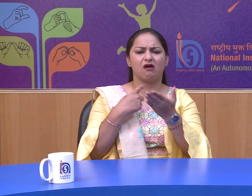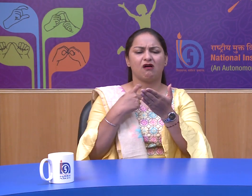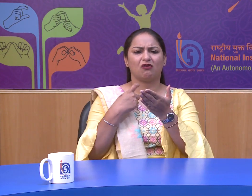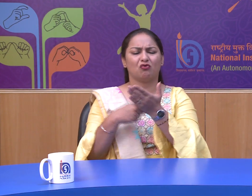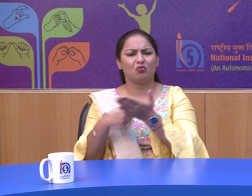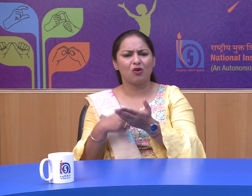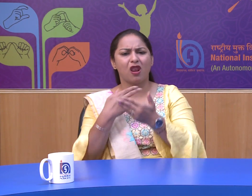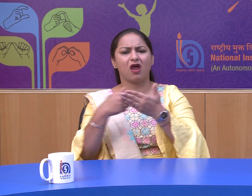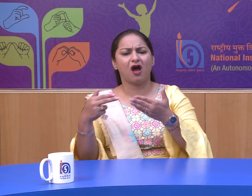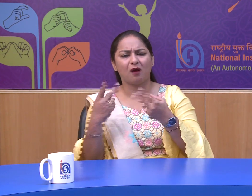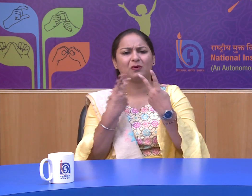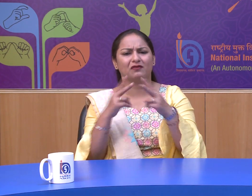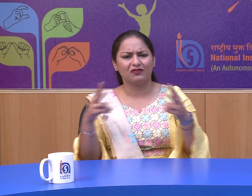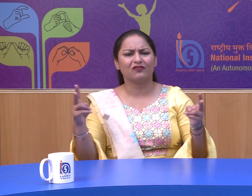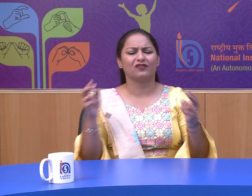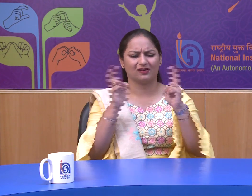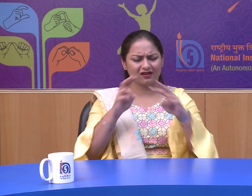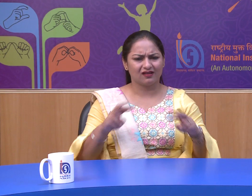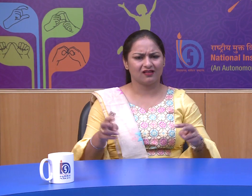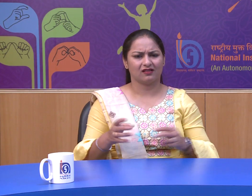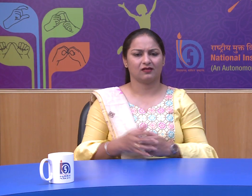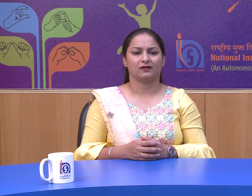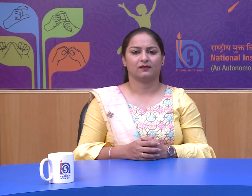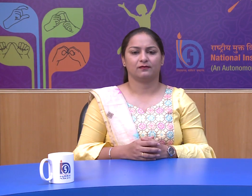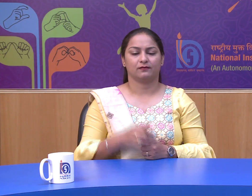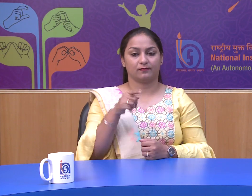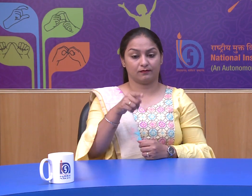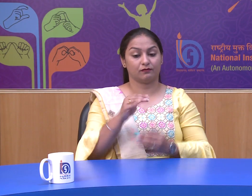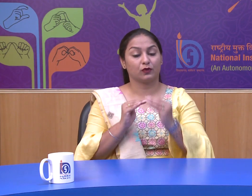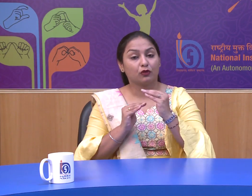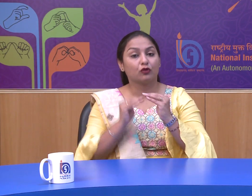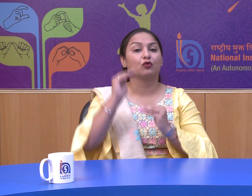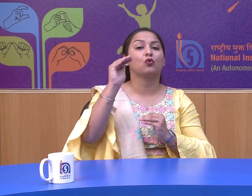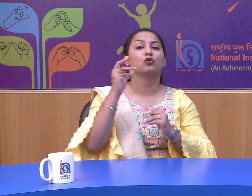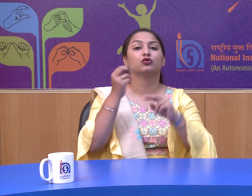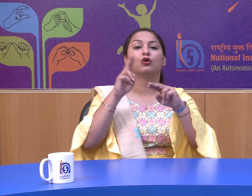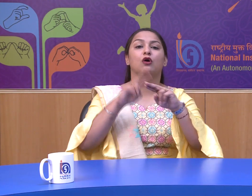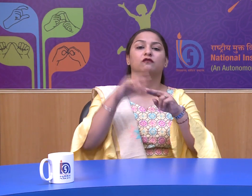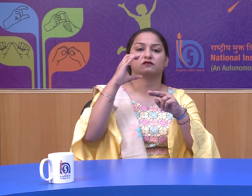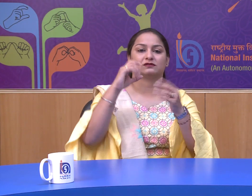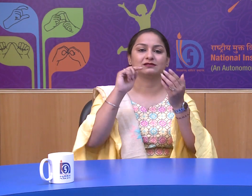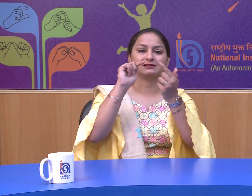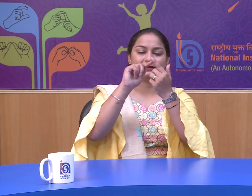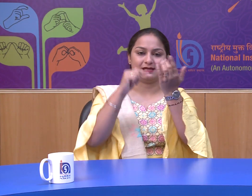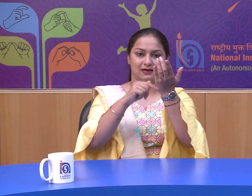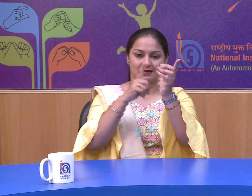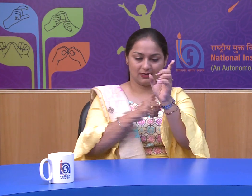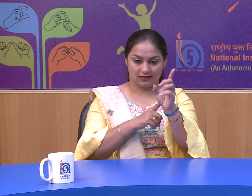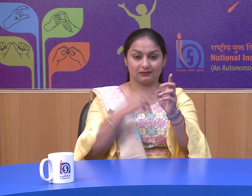and philosophies, the growth of cities crafts,